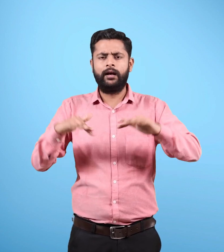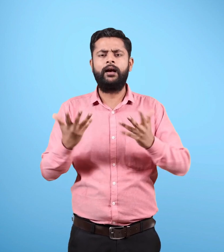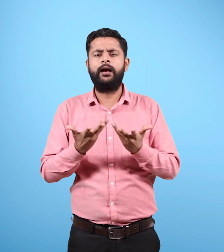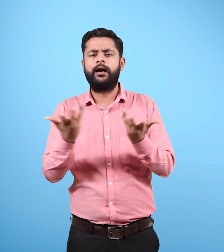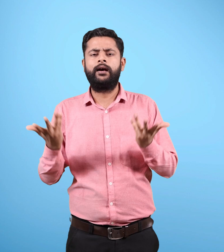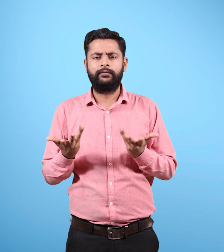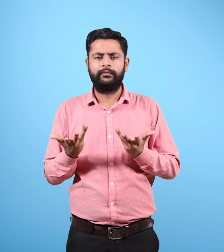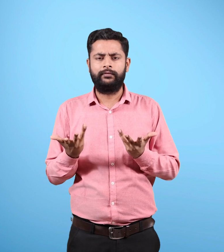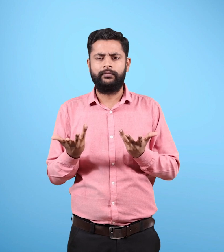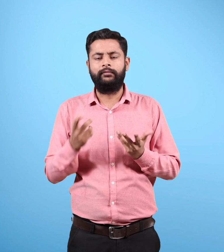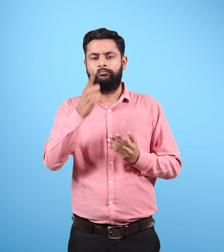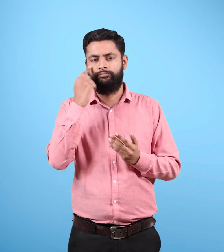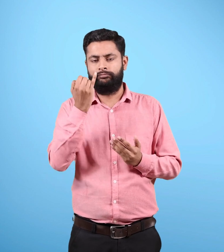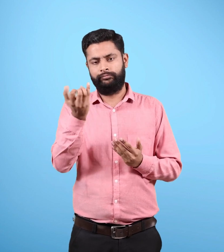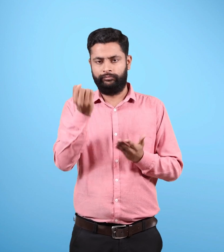out where they come from.